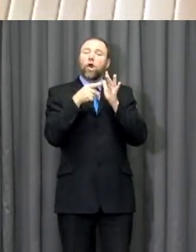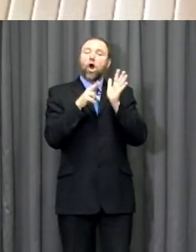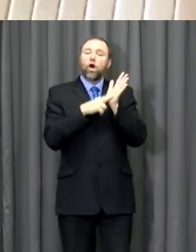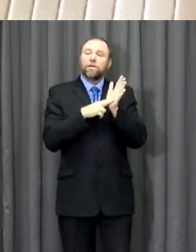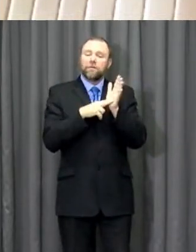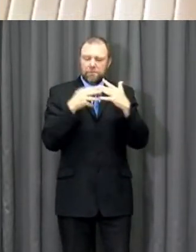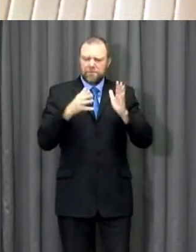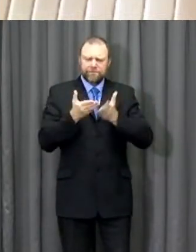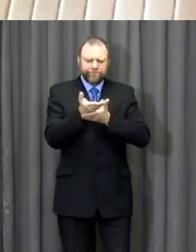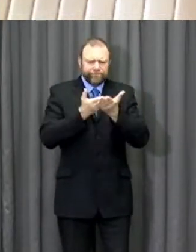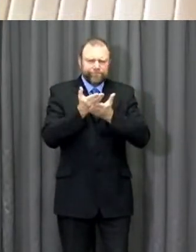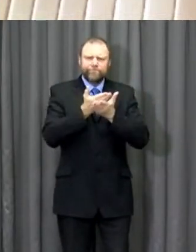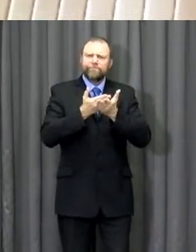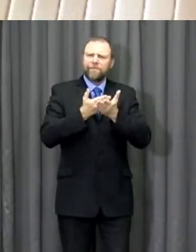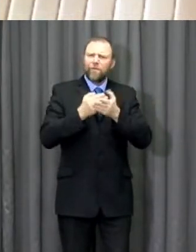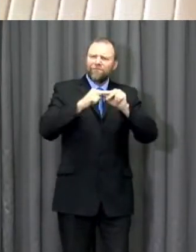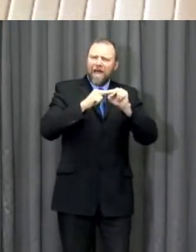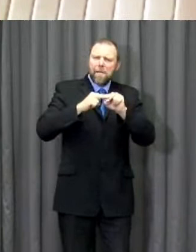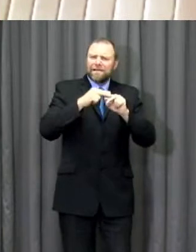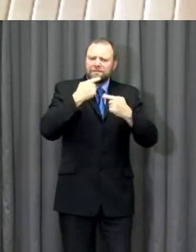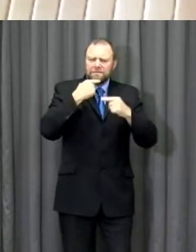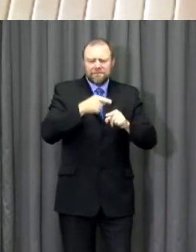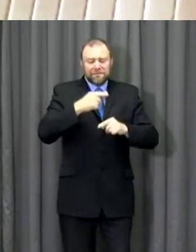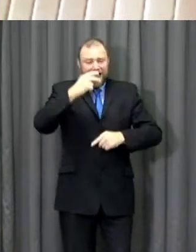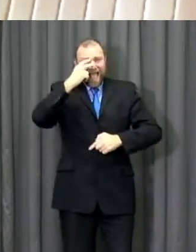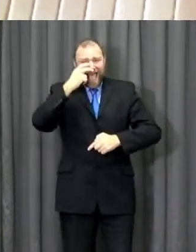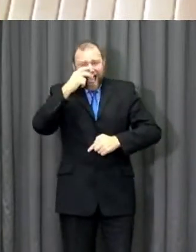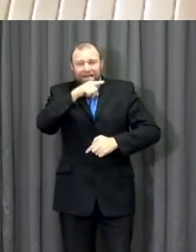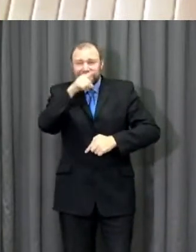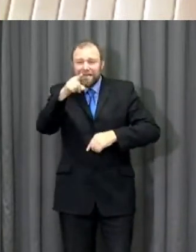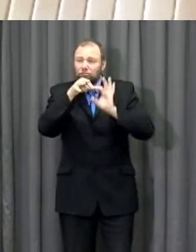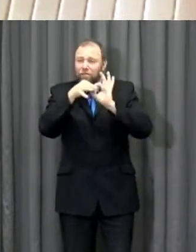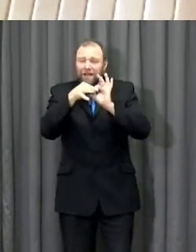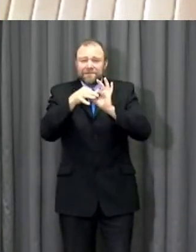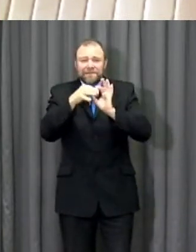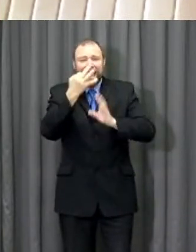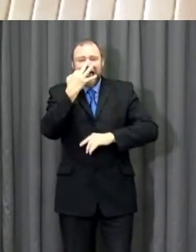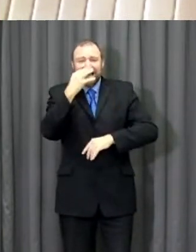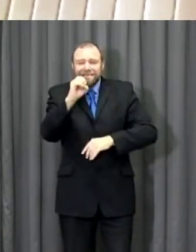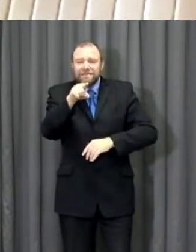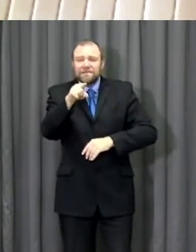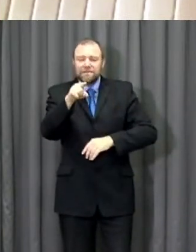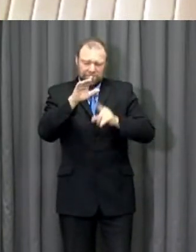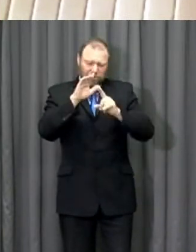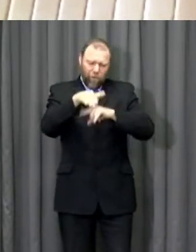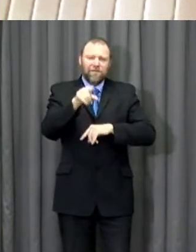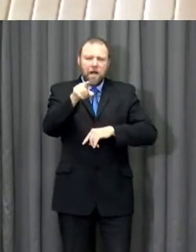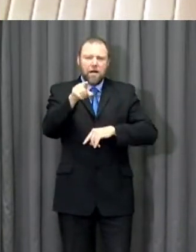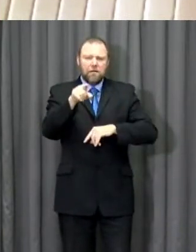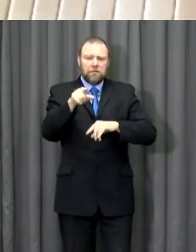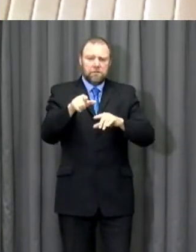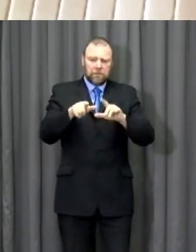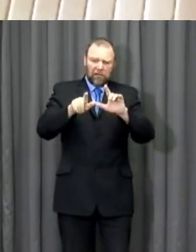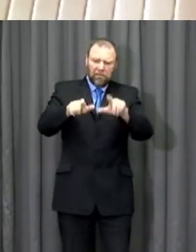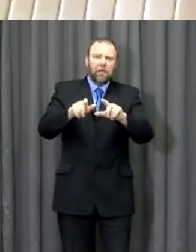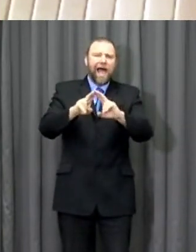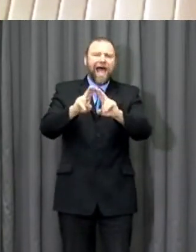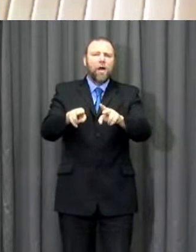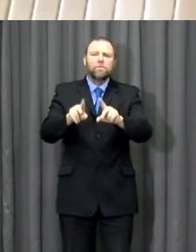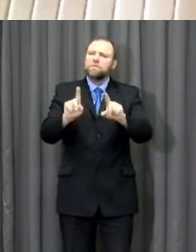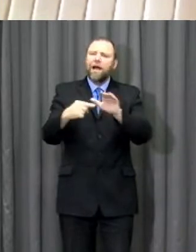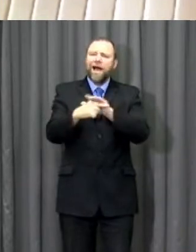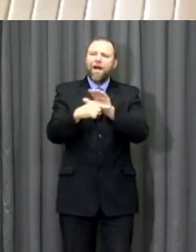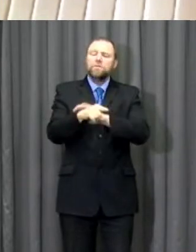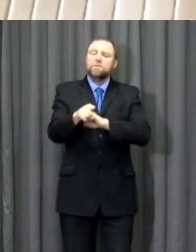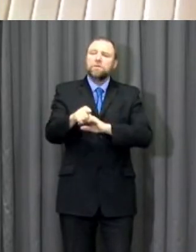concerned that elderly relatives over the age of 80 that are housebound have been unable to get vaccinated yet. I've spoken to one woman